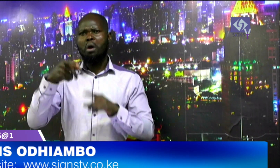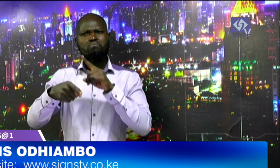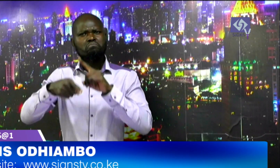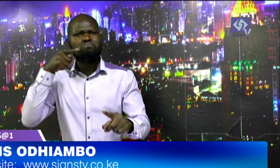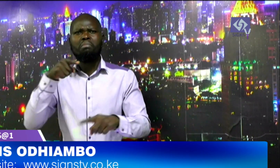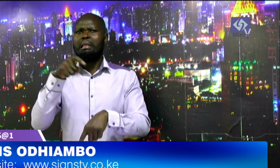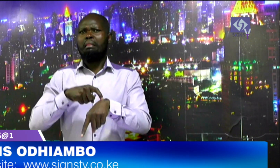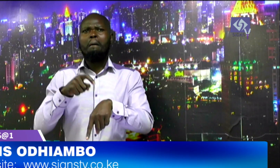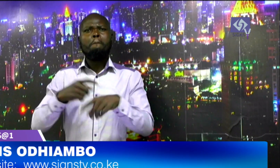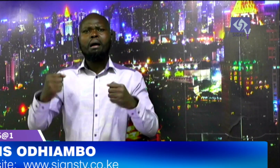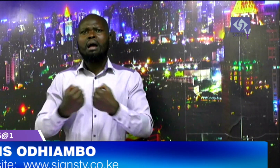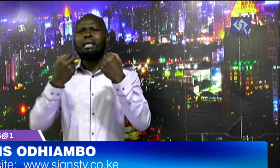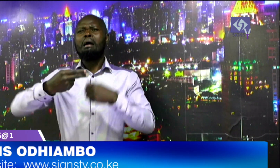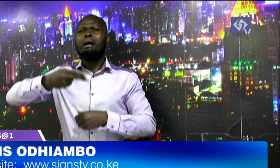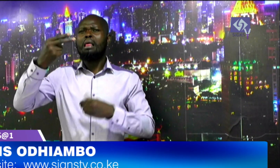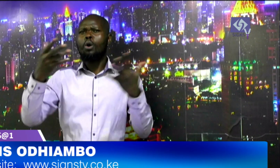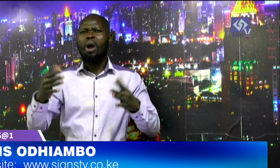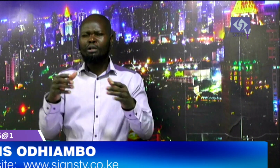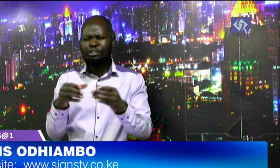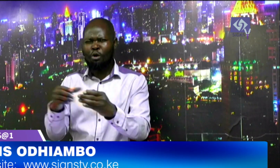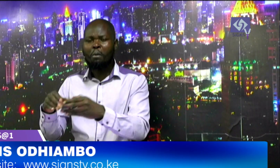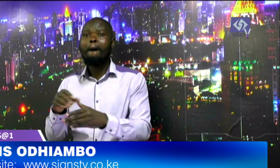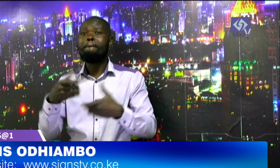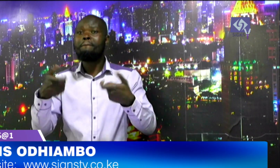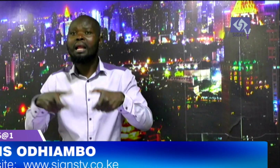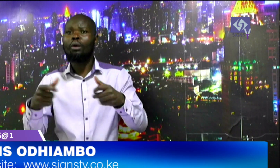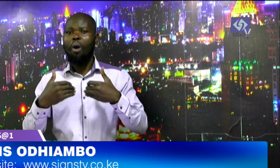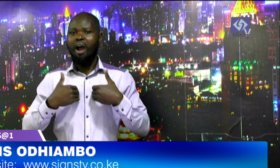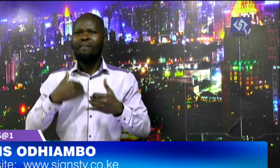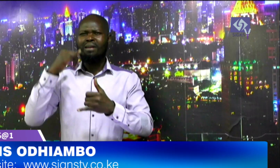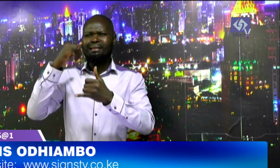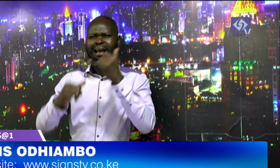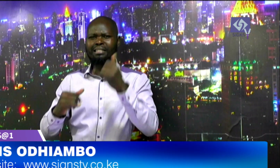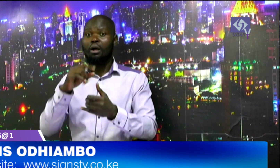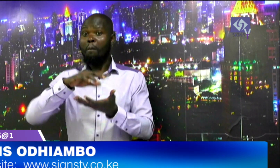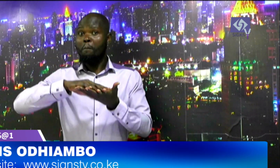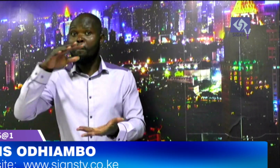Chiboi noted with happiness that nobody was killed during the incident, highlighted